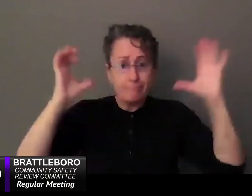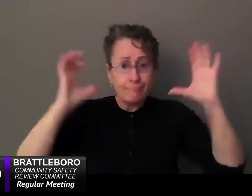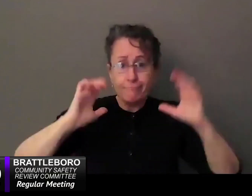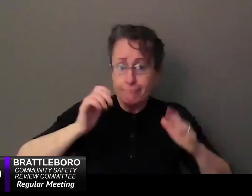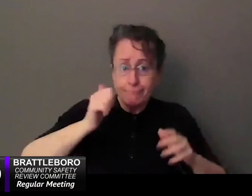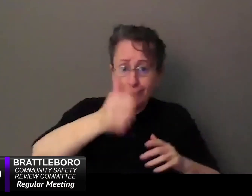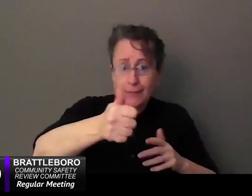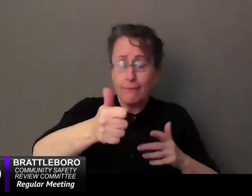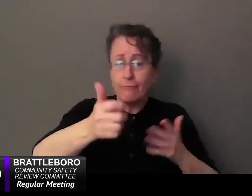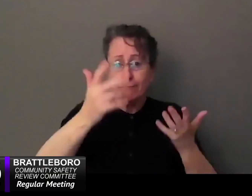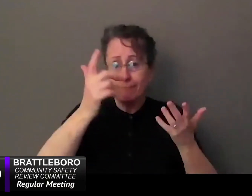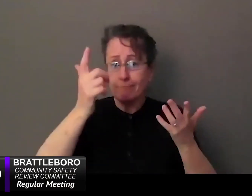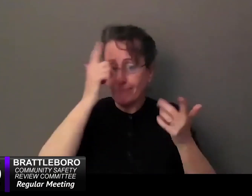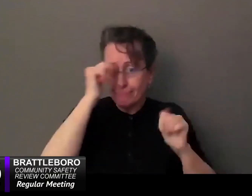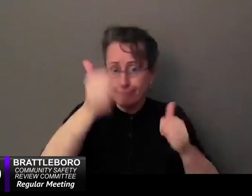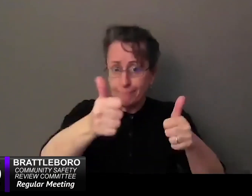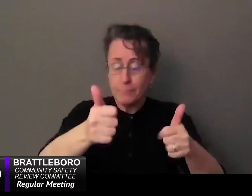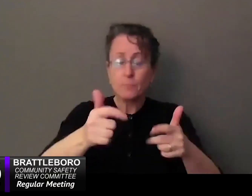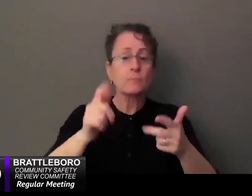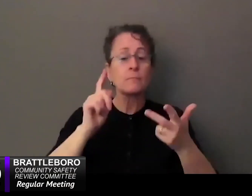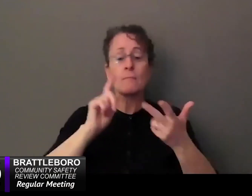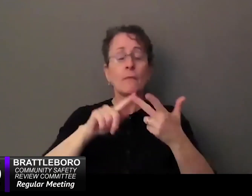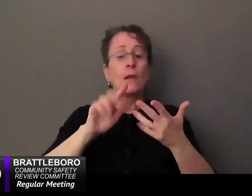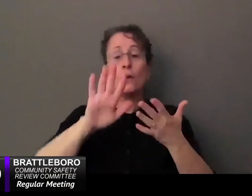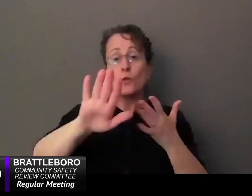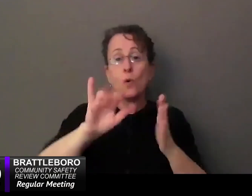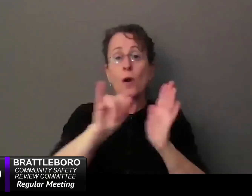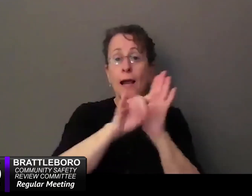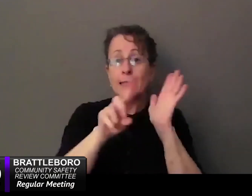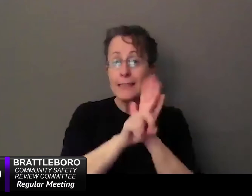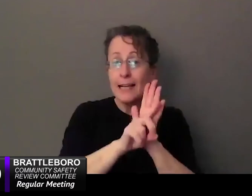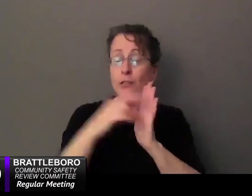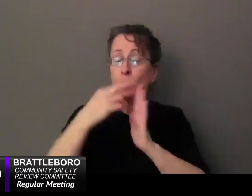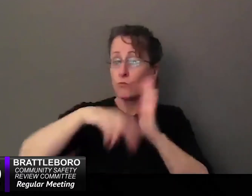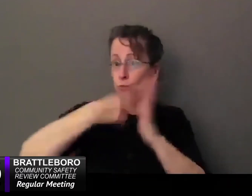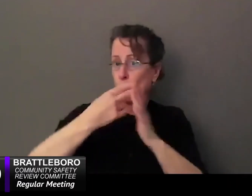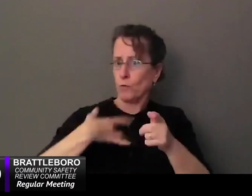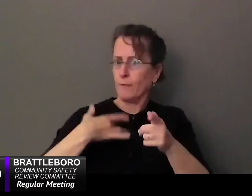and any identities or rules that you're bringing to this that feel important.